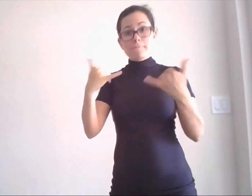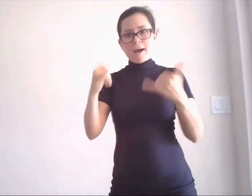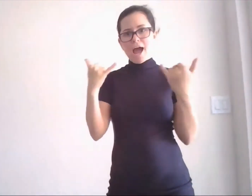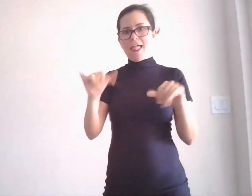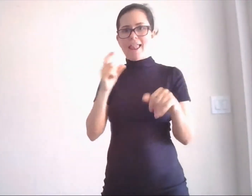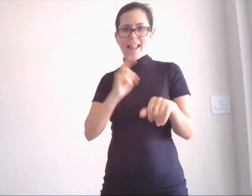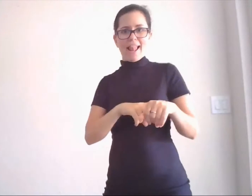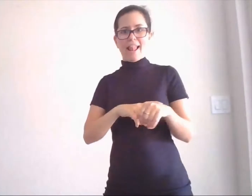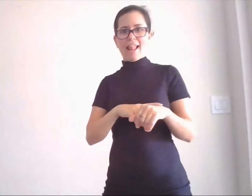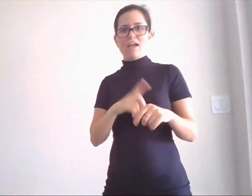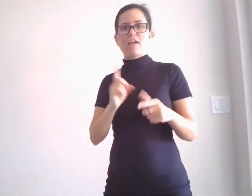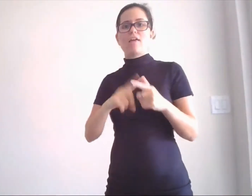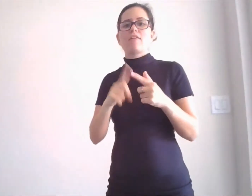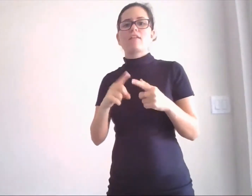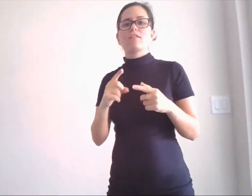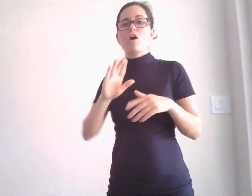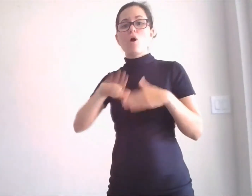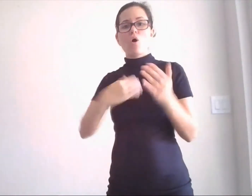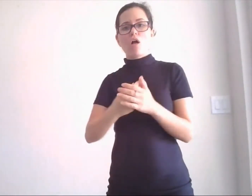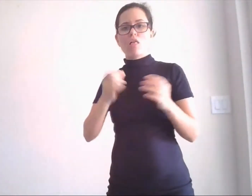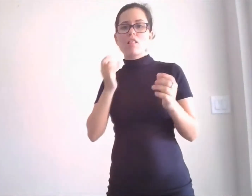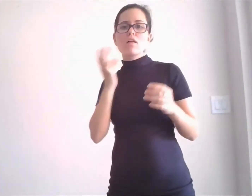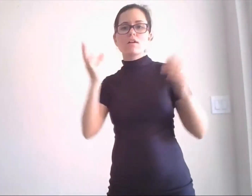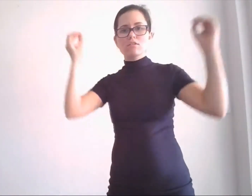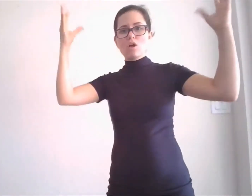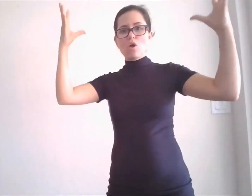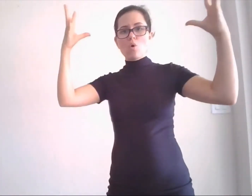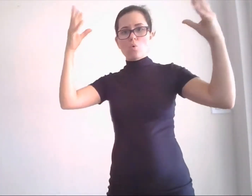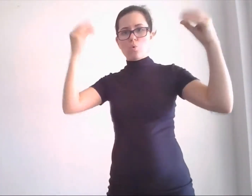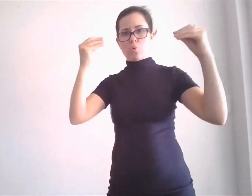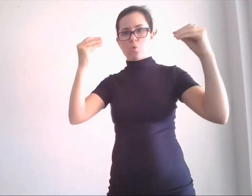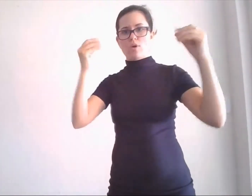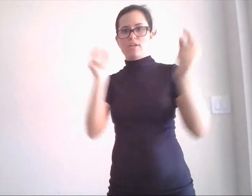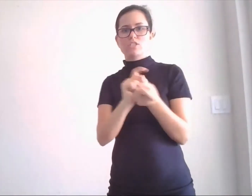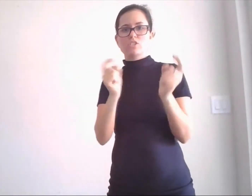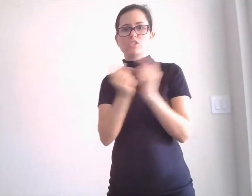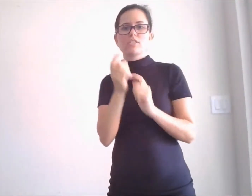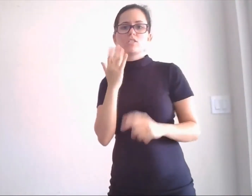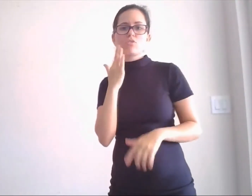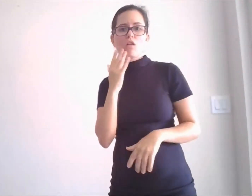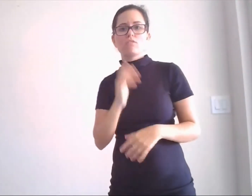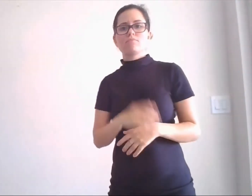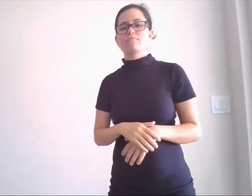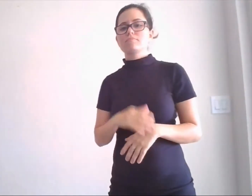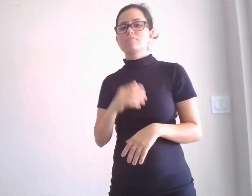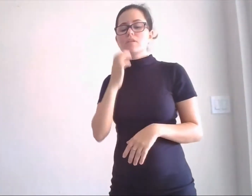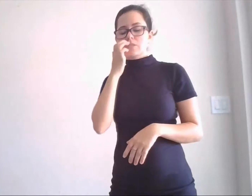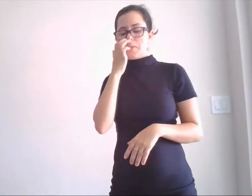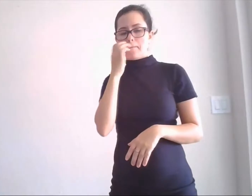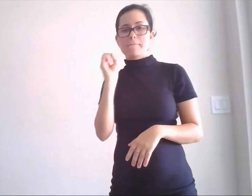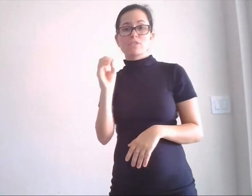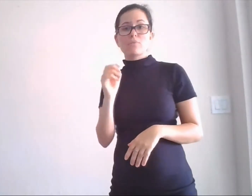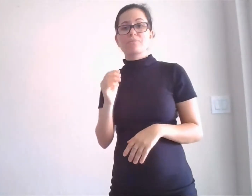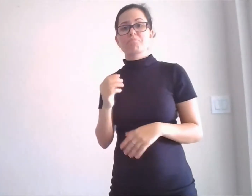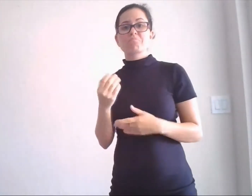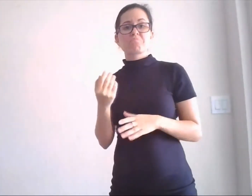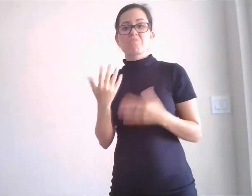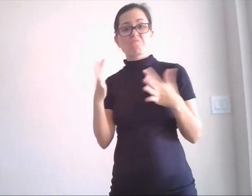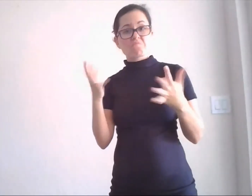wanted. I say, baby, all you got to do is tell Google it's party time, and it will set everything the way you want it. So all that was taken care of. And then once I had all that done, I was like, where else can I